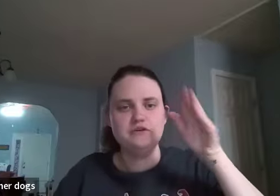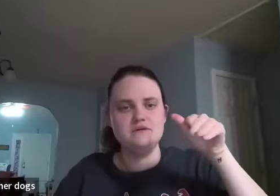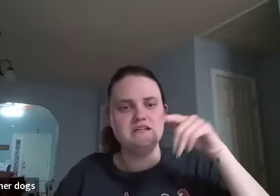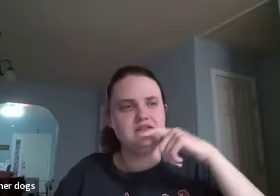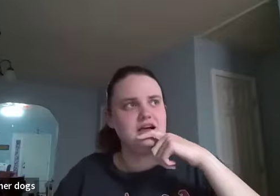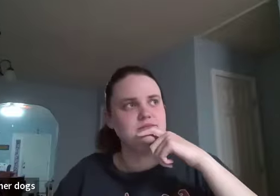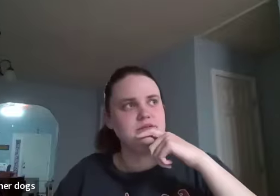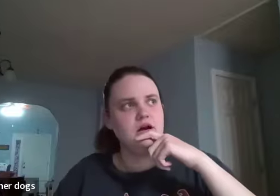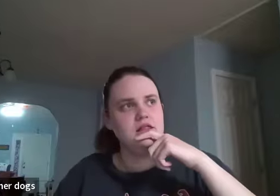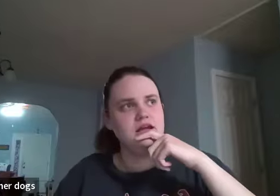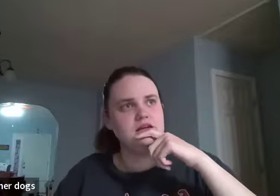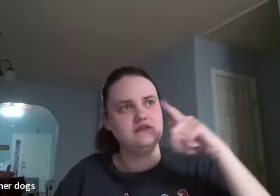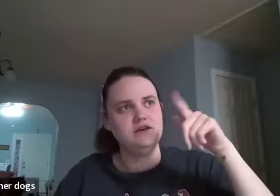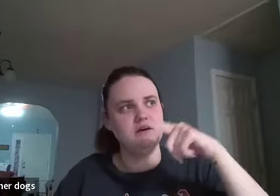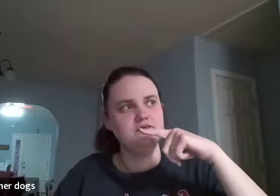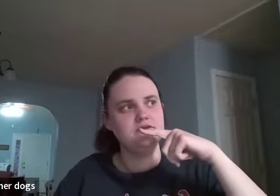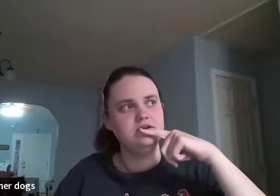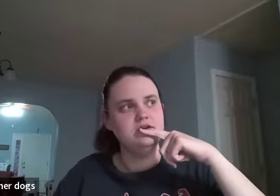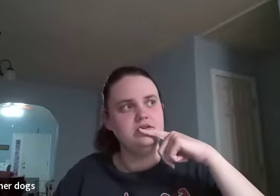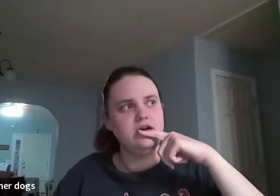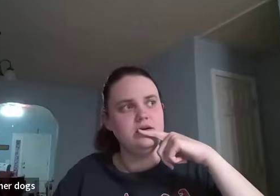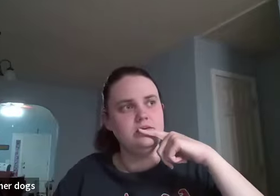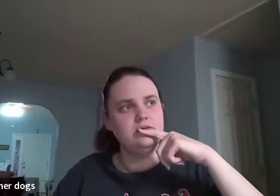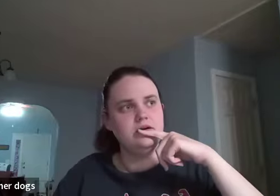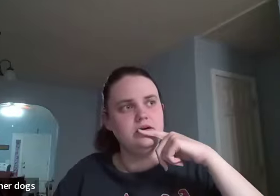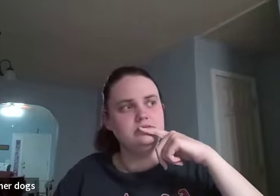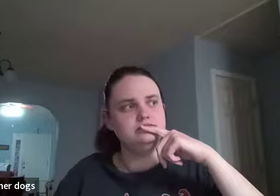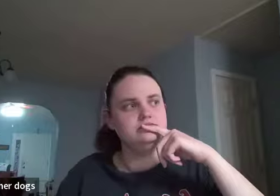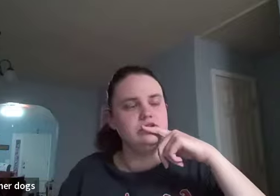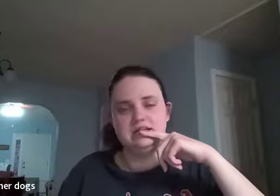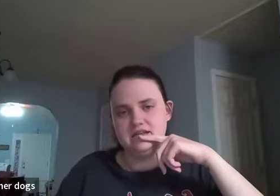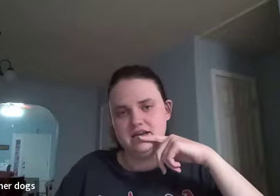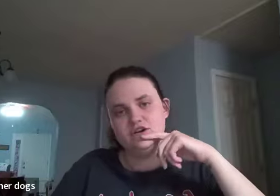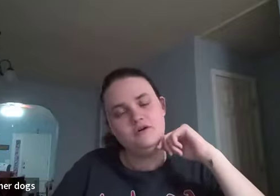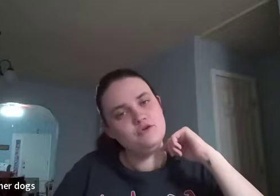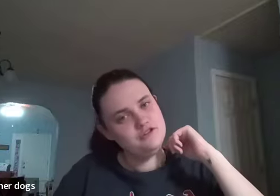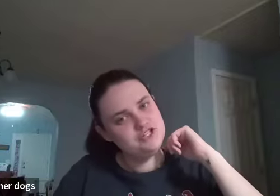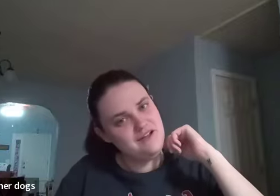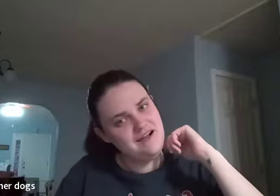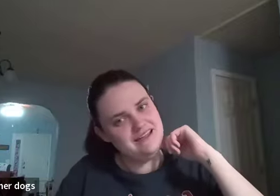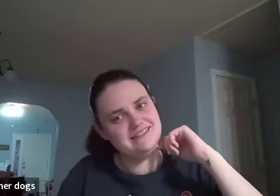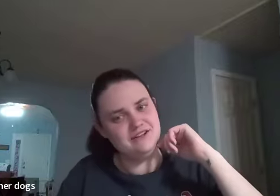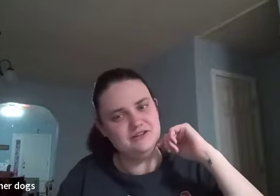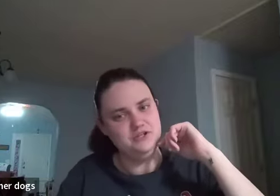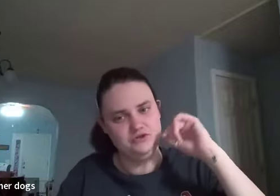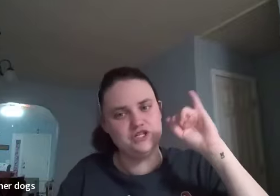knew that was like the last big holiday I could think of that we didn't say. And so 4th of July is literally you just